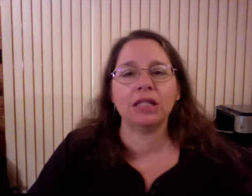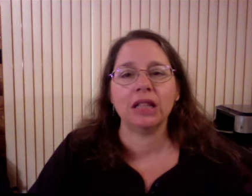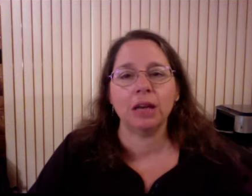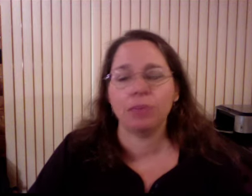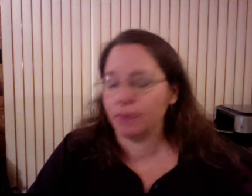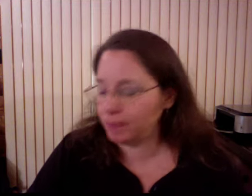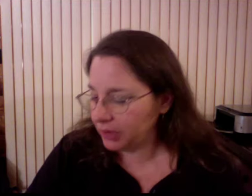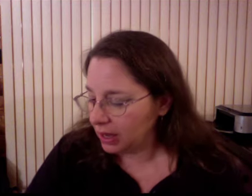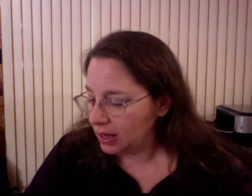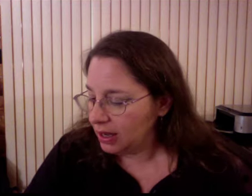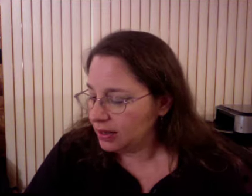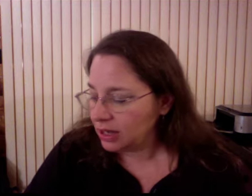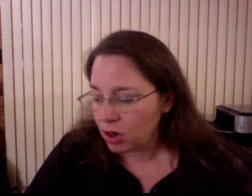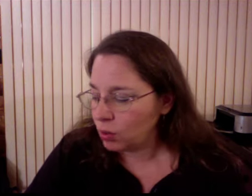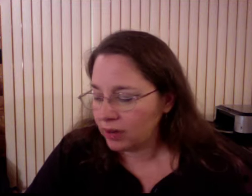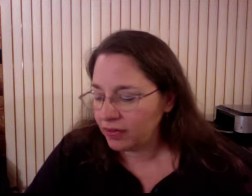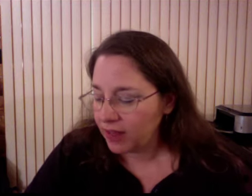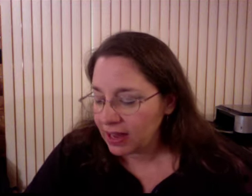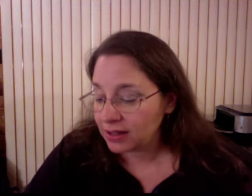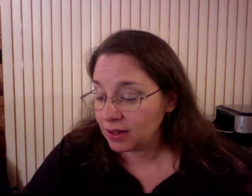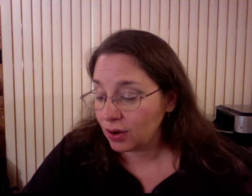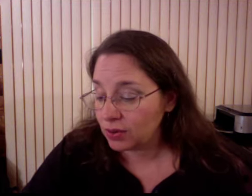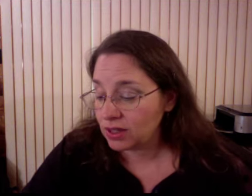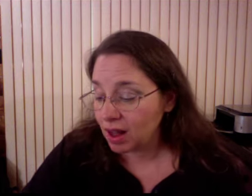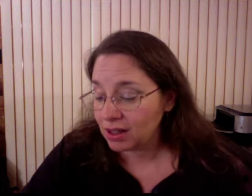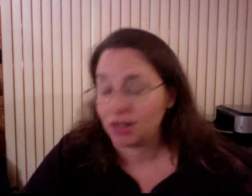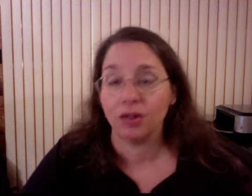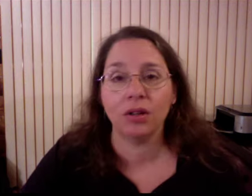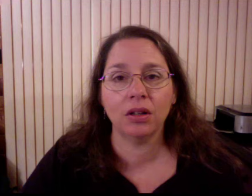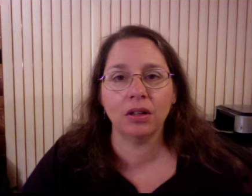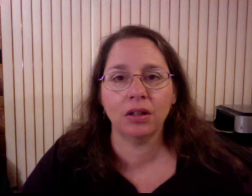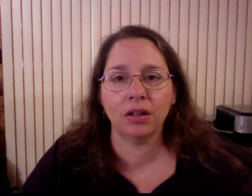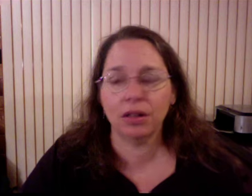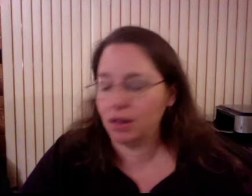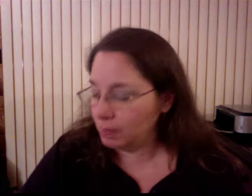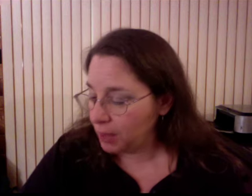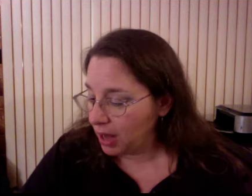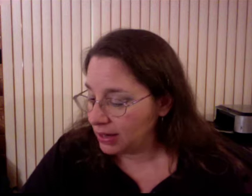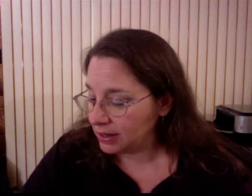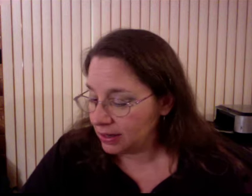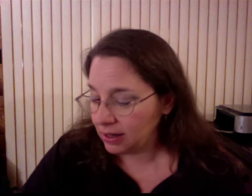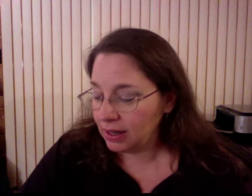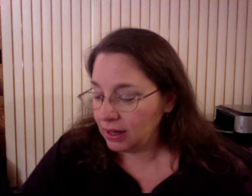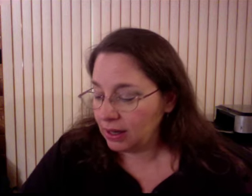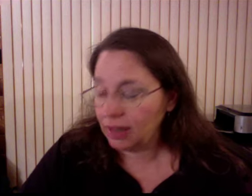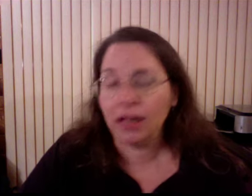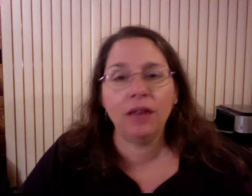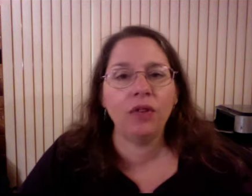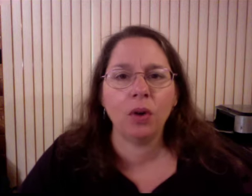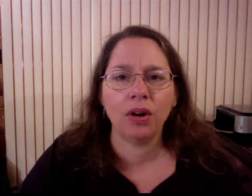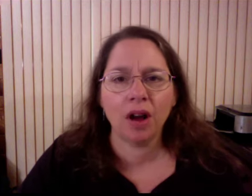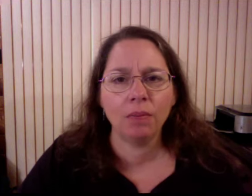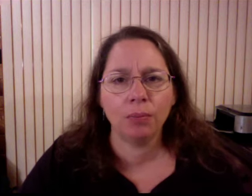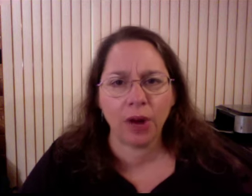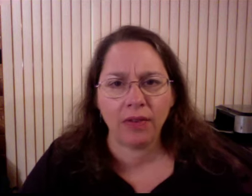sleep. They don't want to face their own solitude. But if you are not brave enough